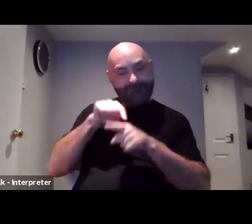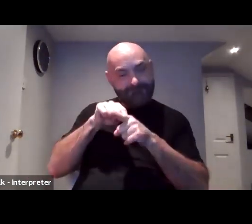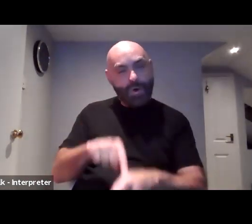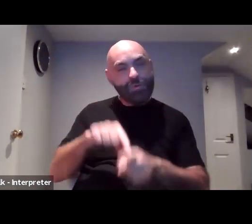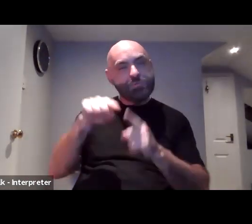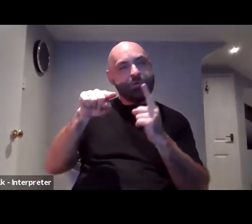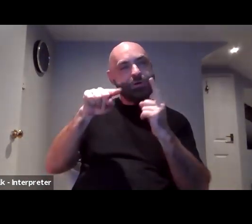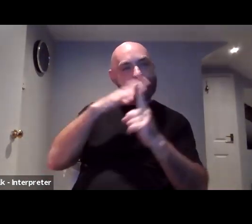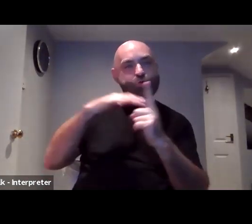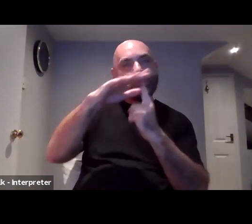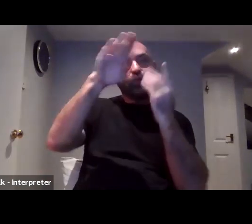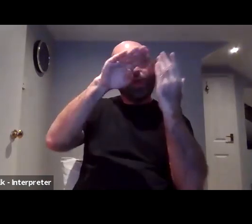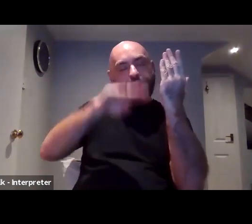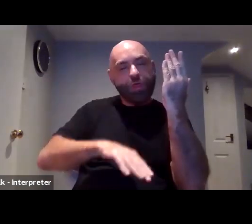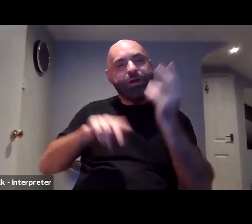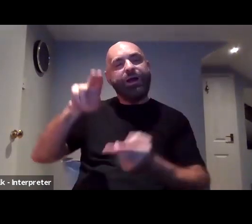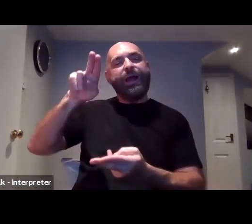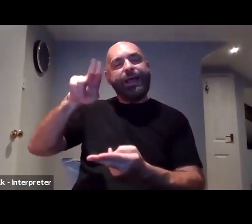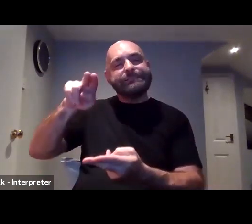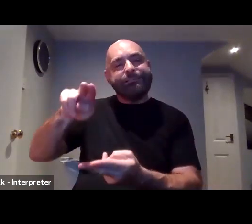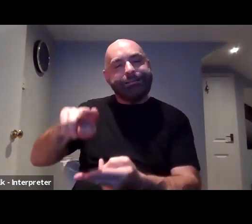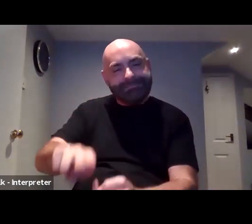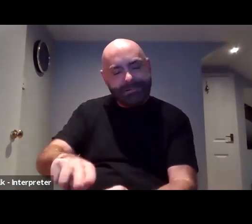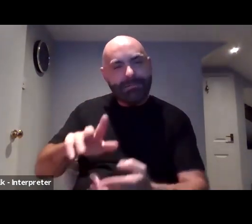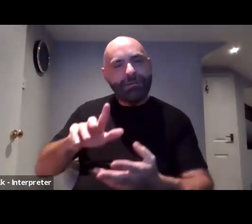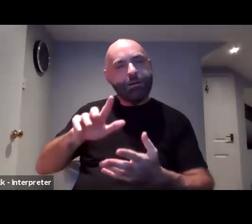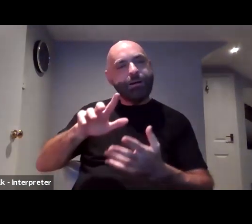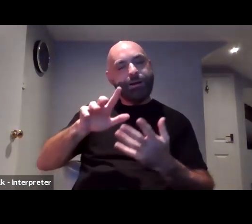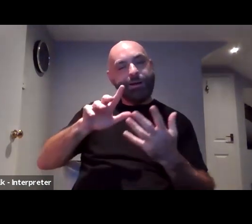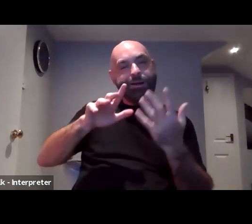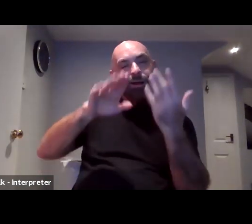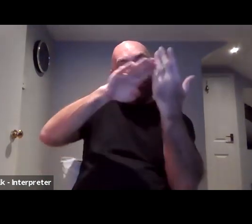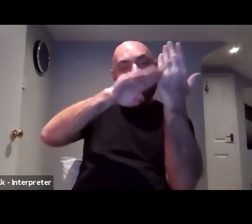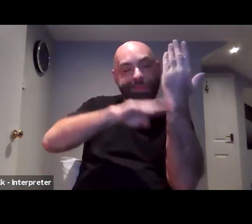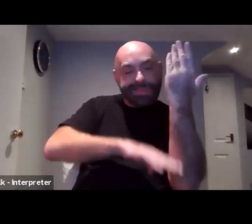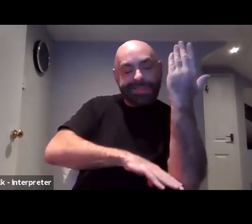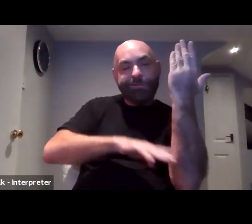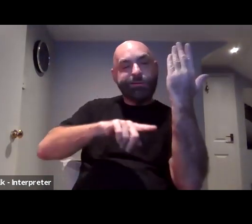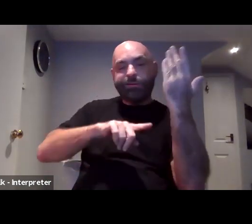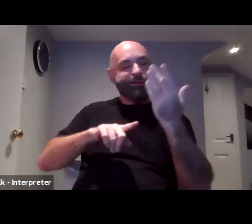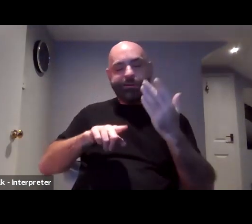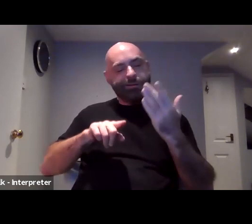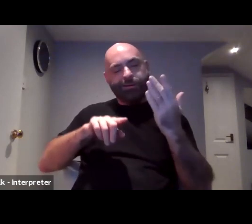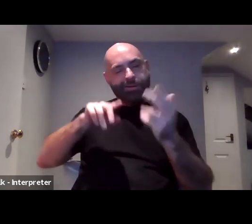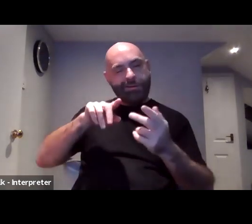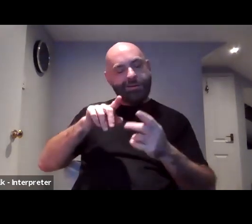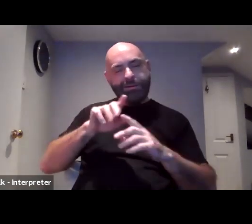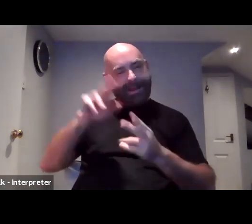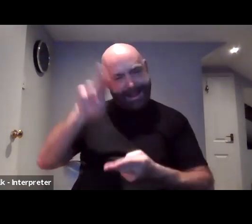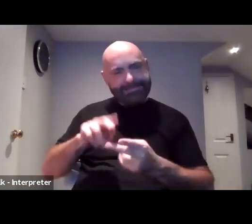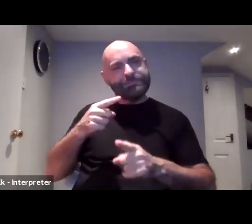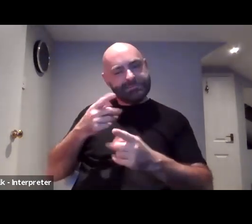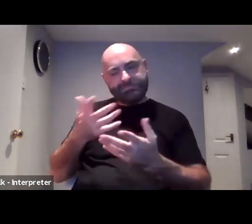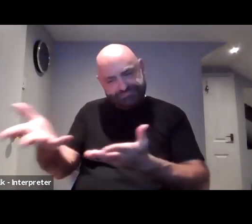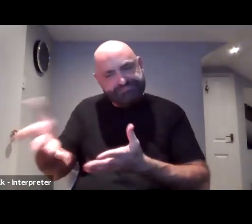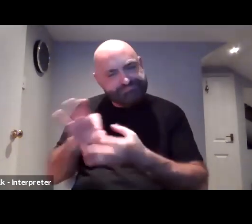social gradient. They're less likely to happen the lower down in the social hierarchy. And that explains statistically